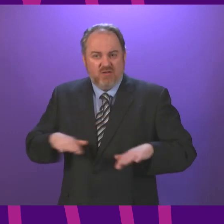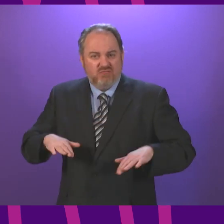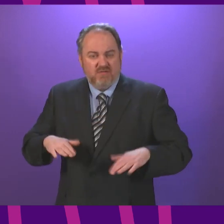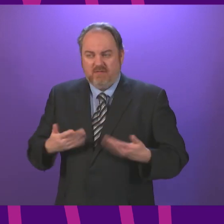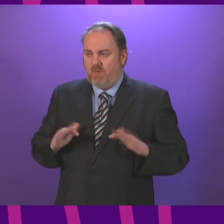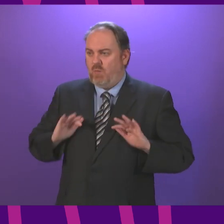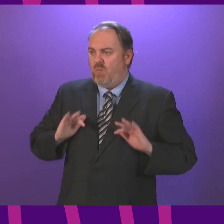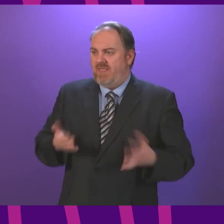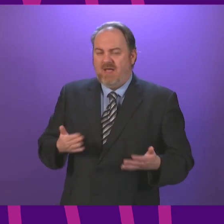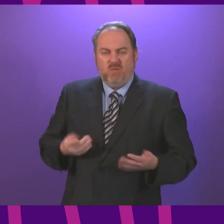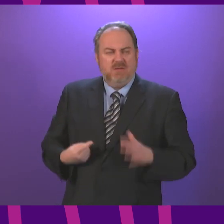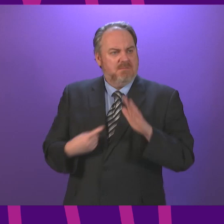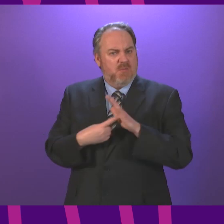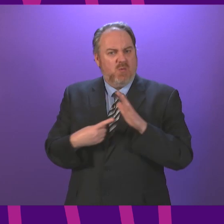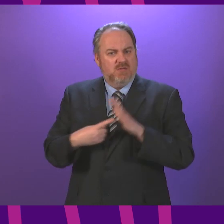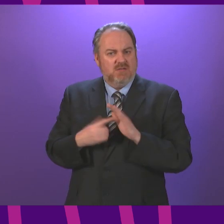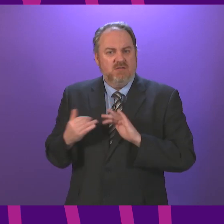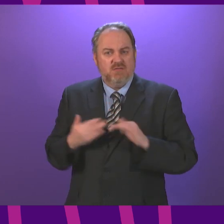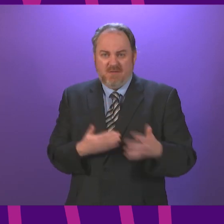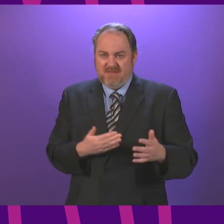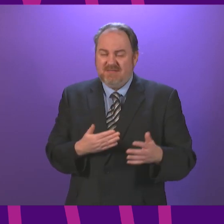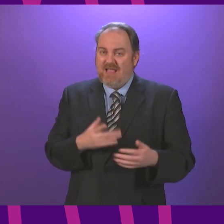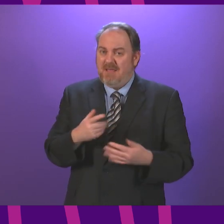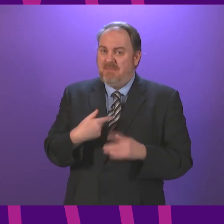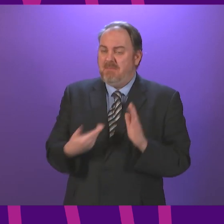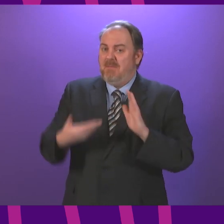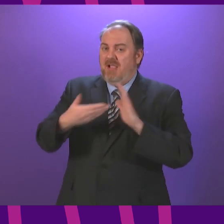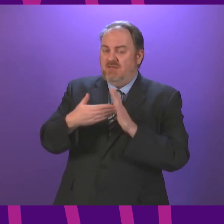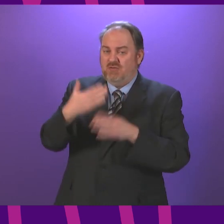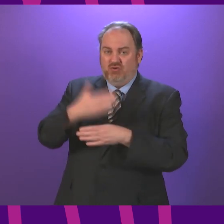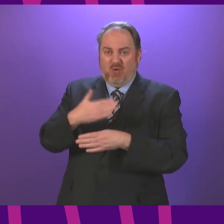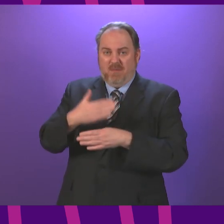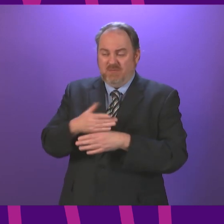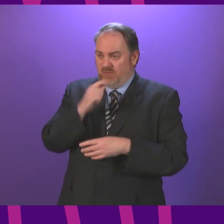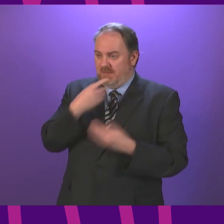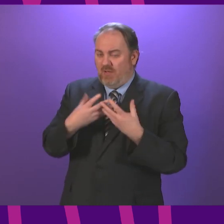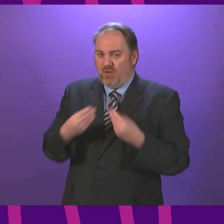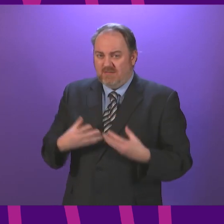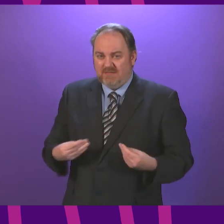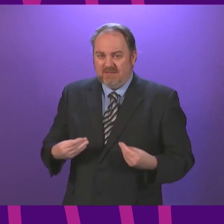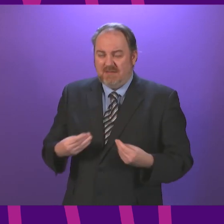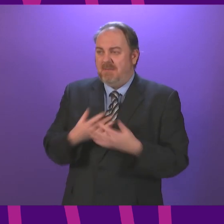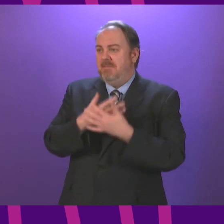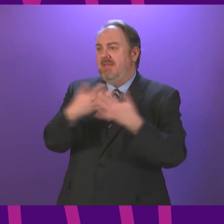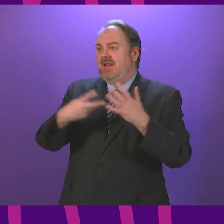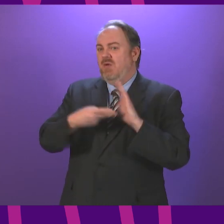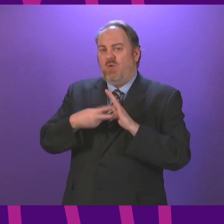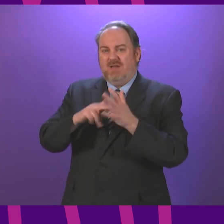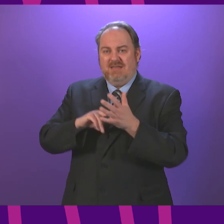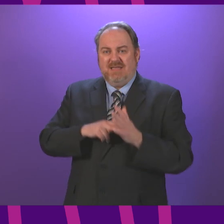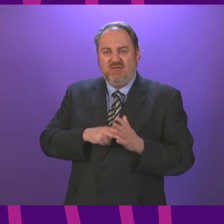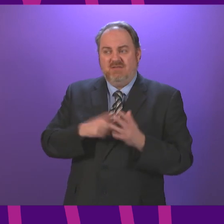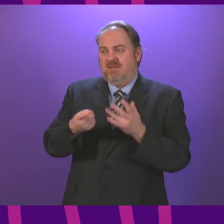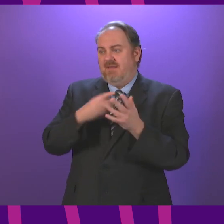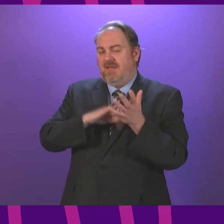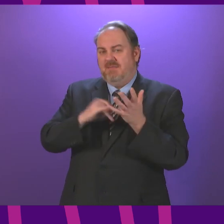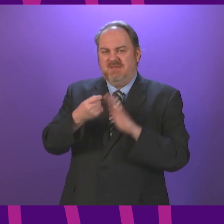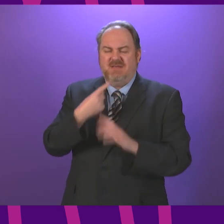and that local jobs will be on the line. This decision has been broadly condemned by national organisations, MSPs and